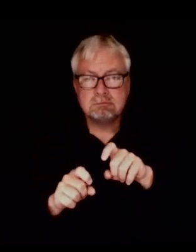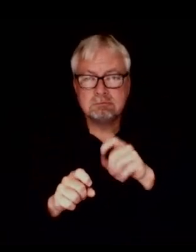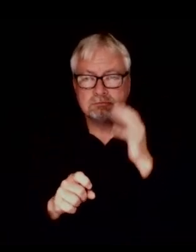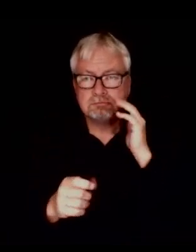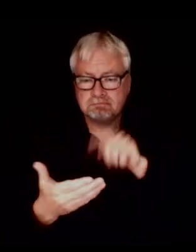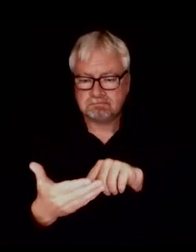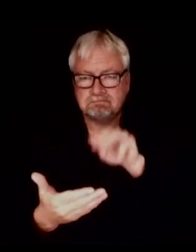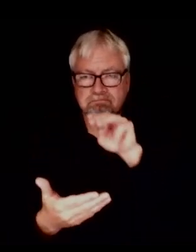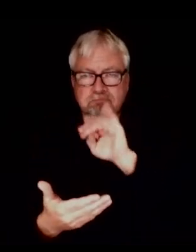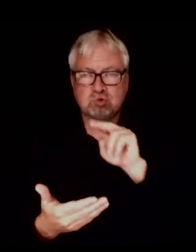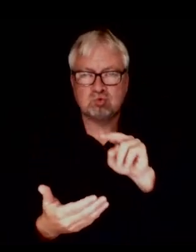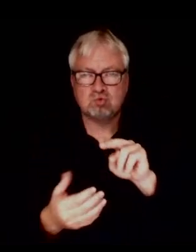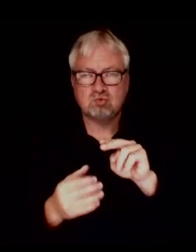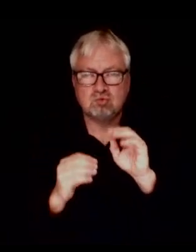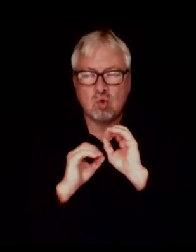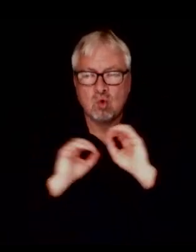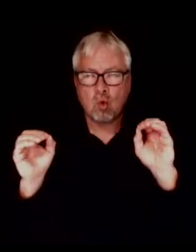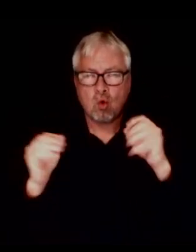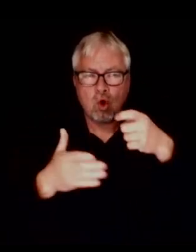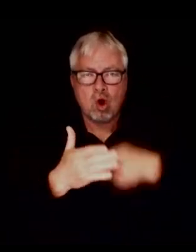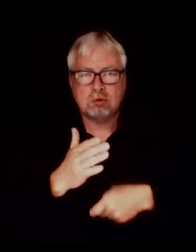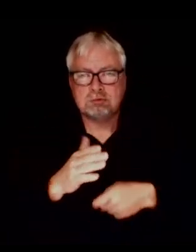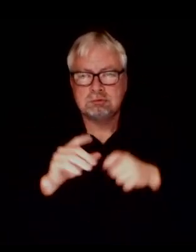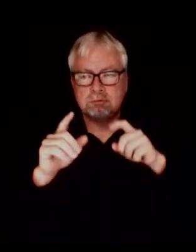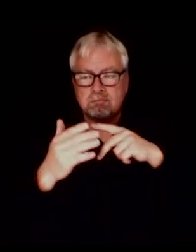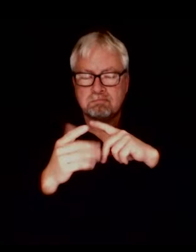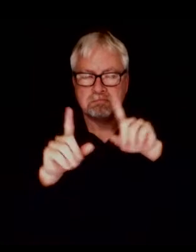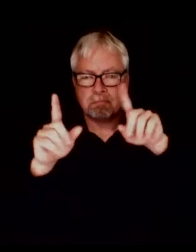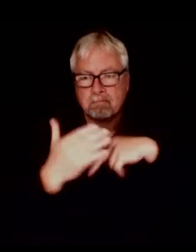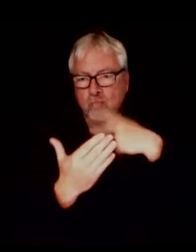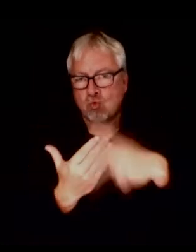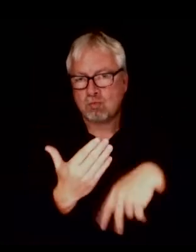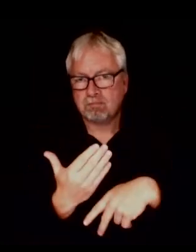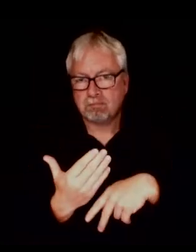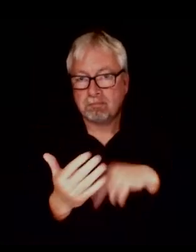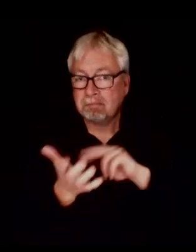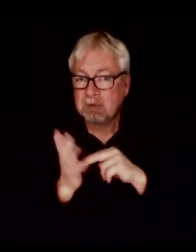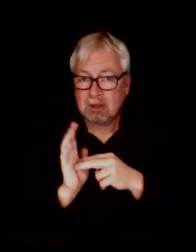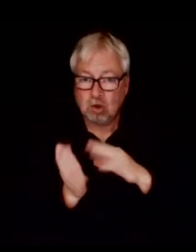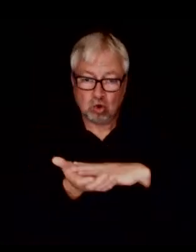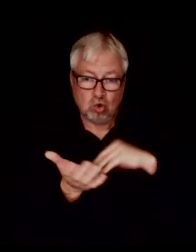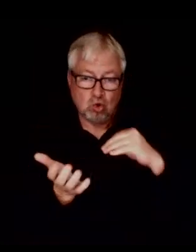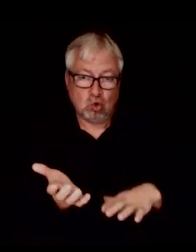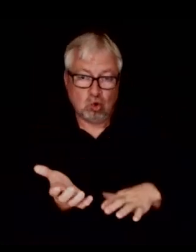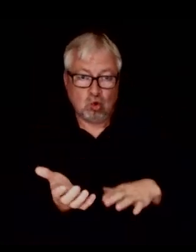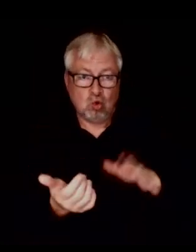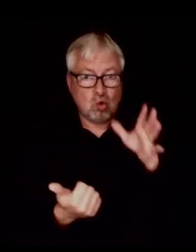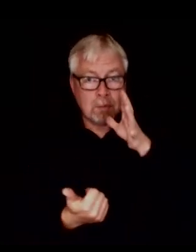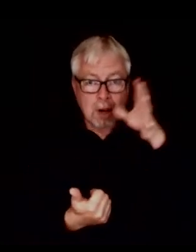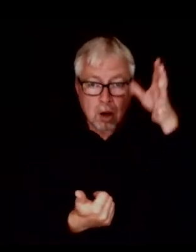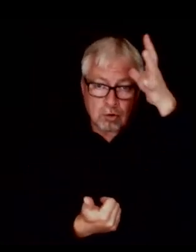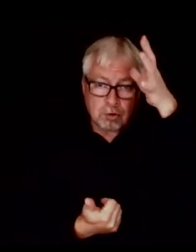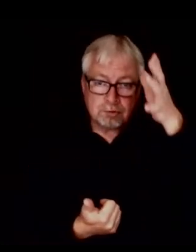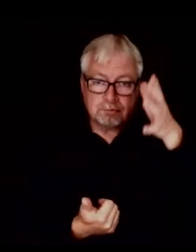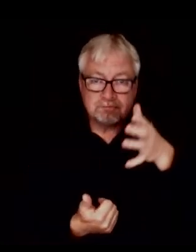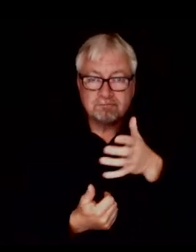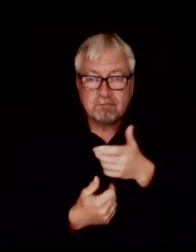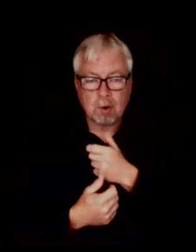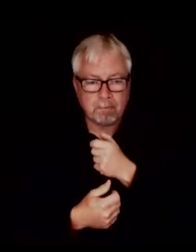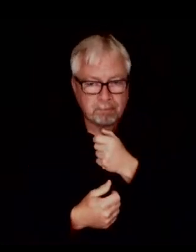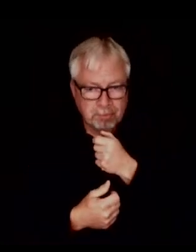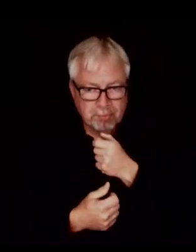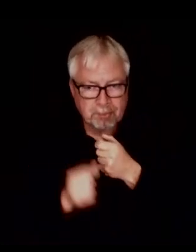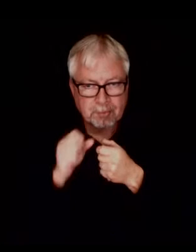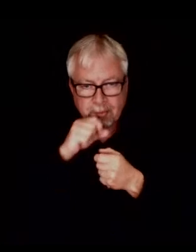even easier as students will be able to send their tests back to the lab through their schools. Of course, our local clinics and